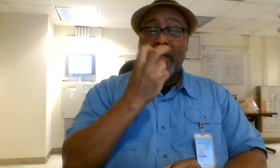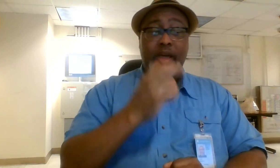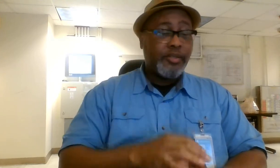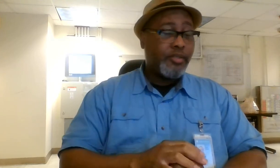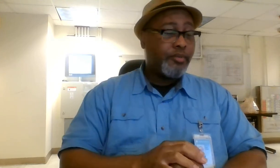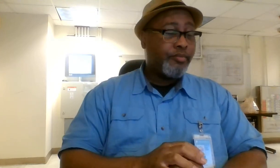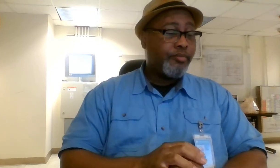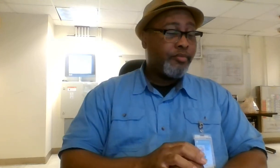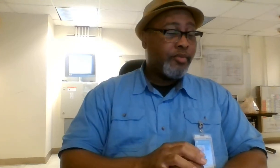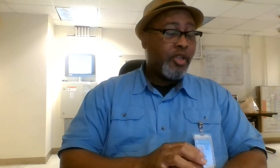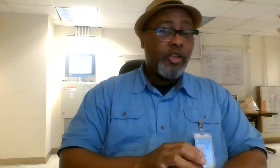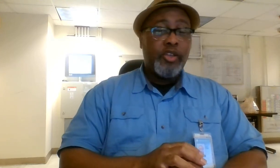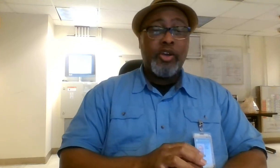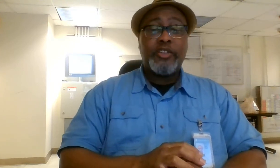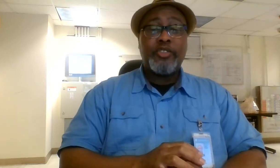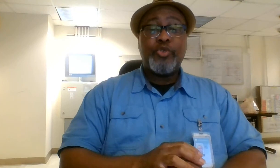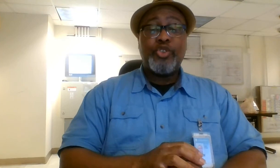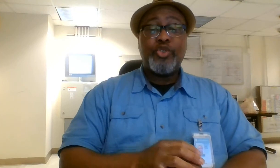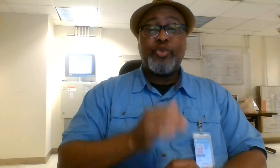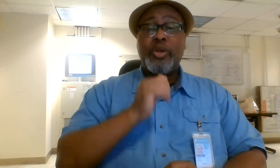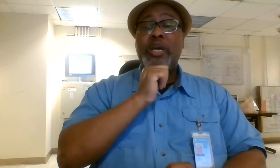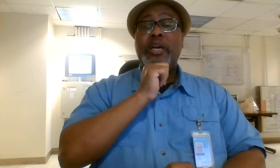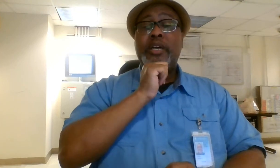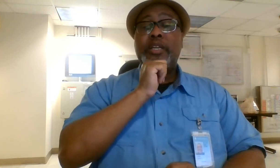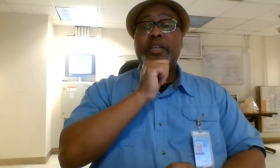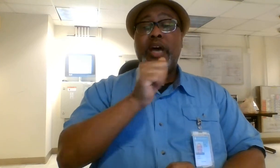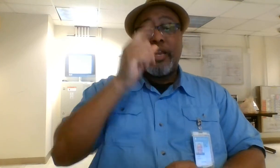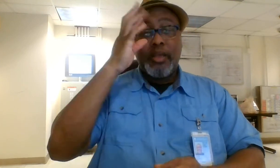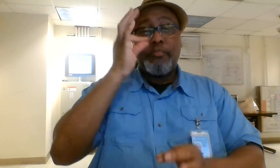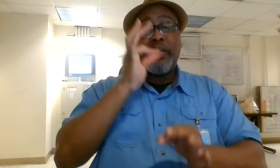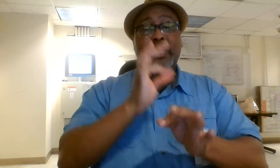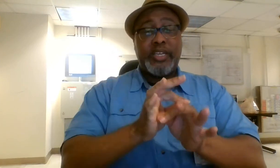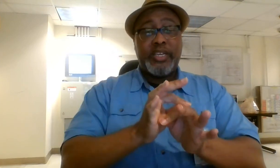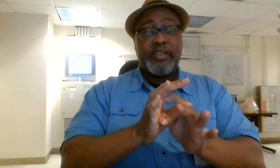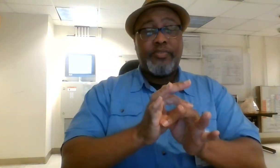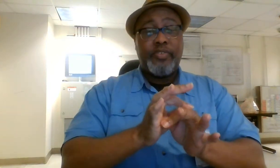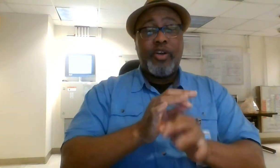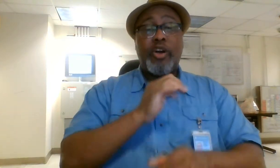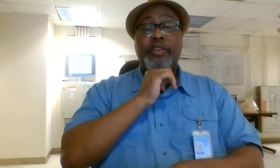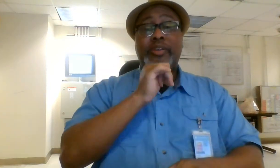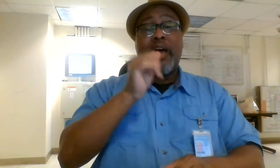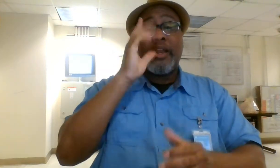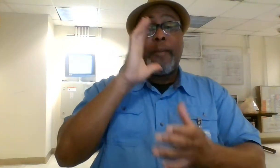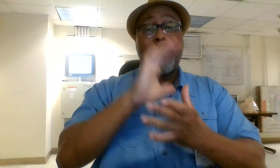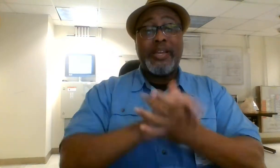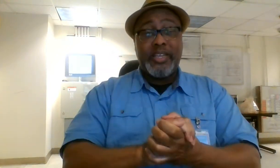Blind. You also do not believe. Not believe.